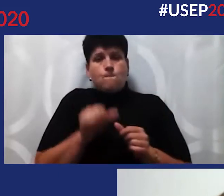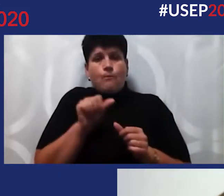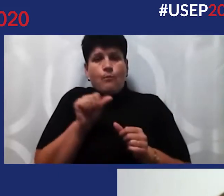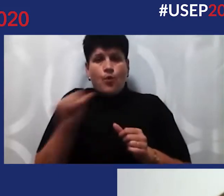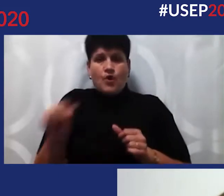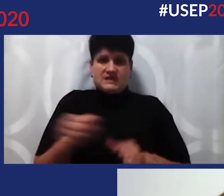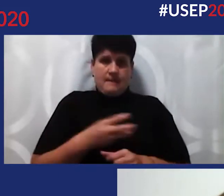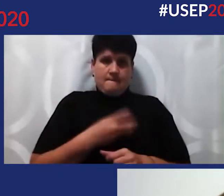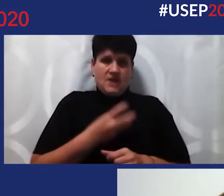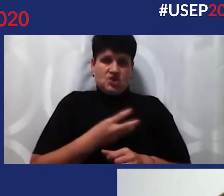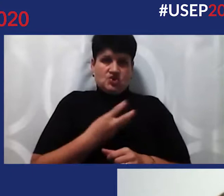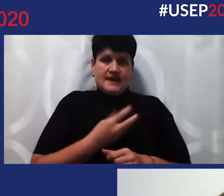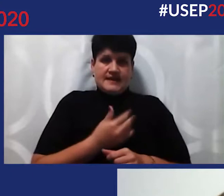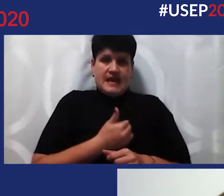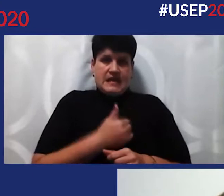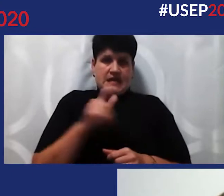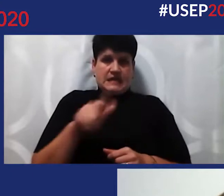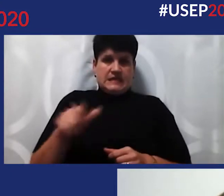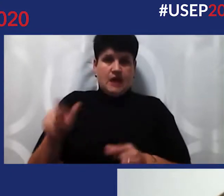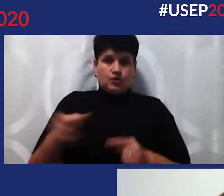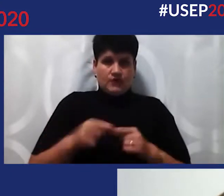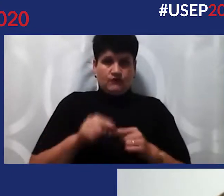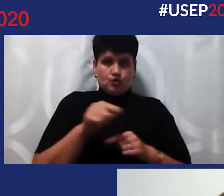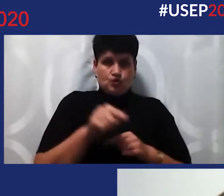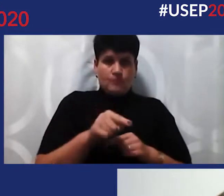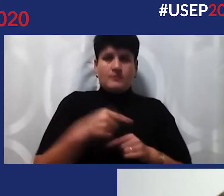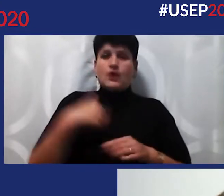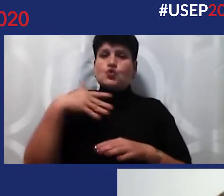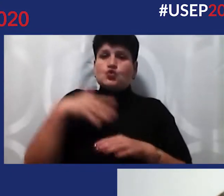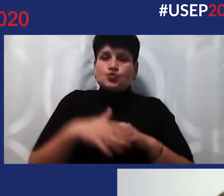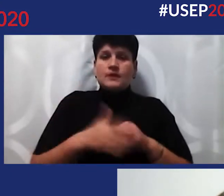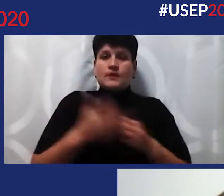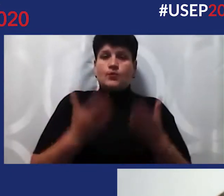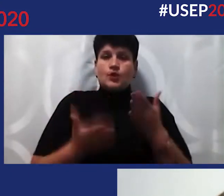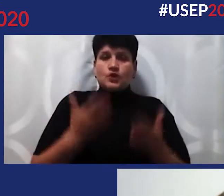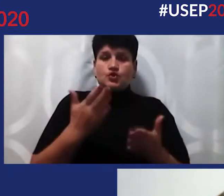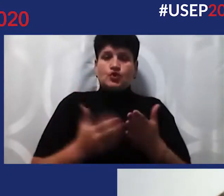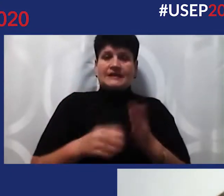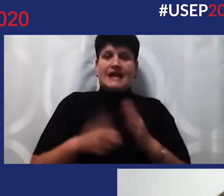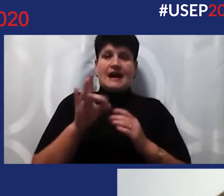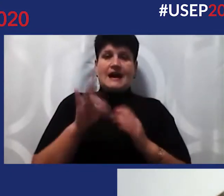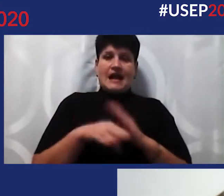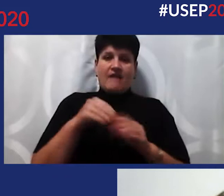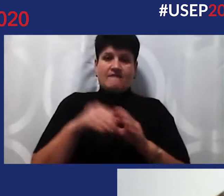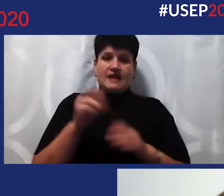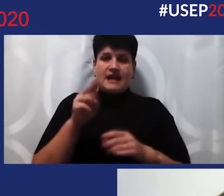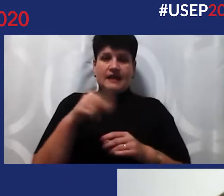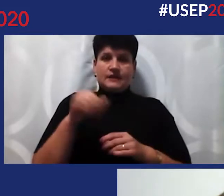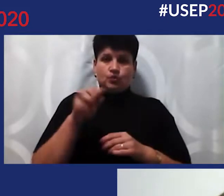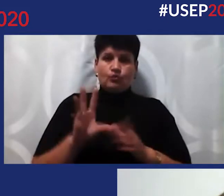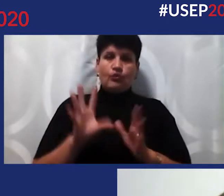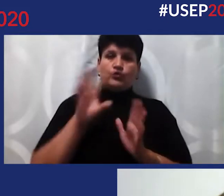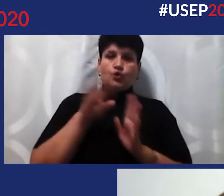go outside the wishes even of those who initiated it, because we should recognize that if we